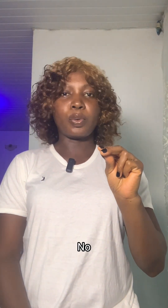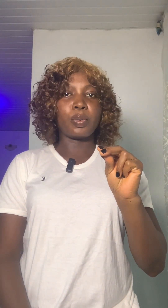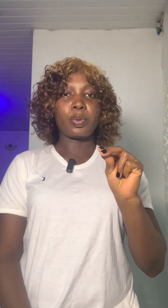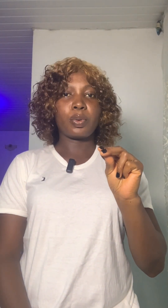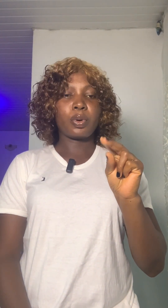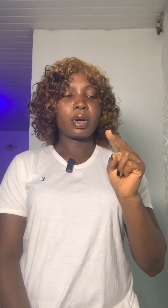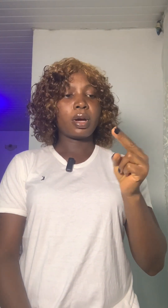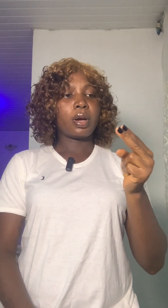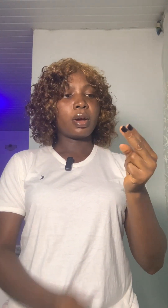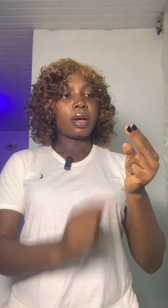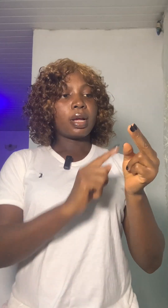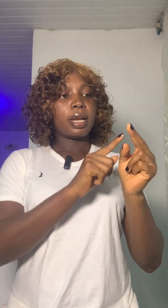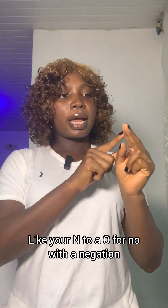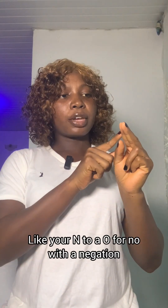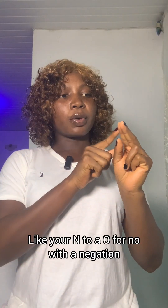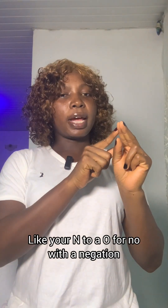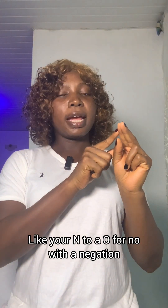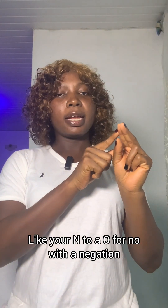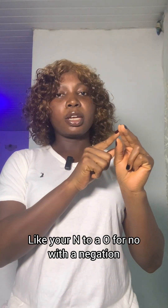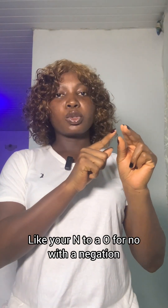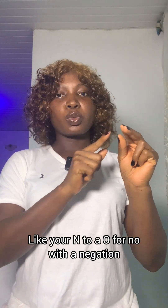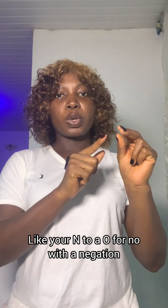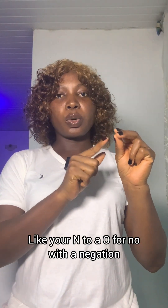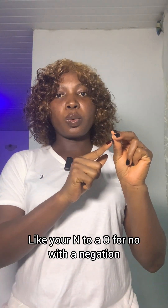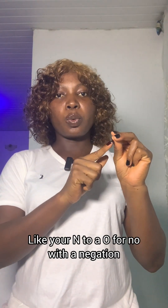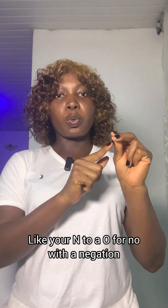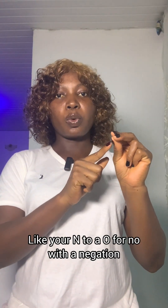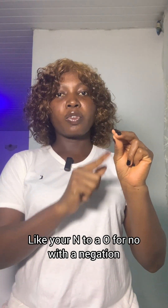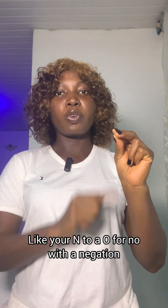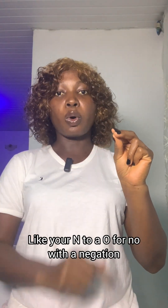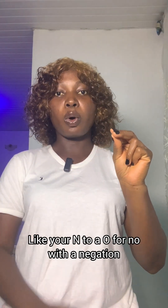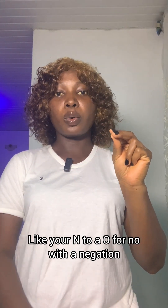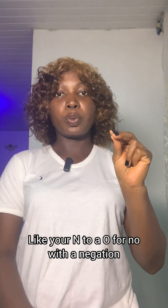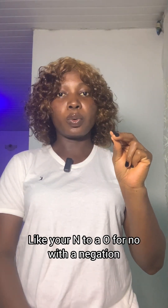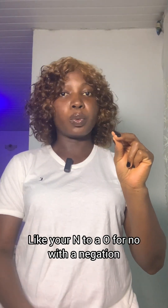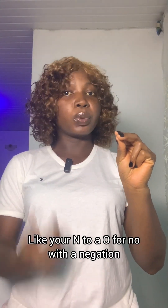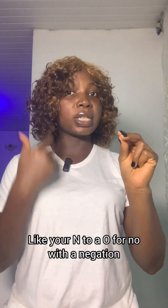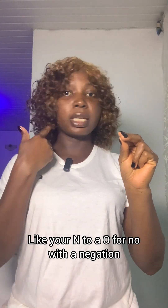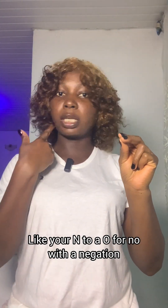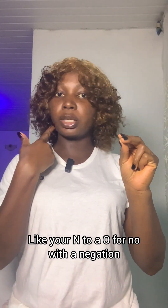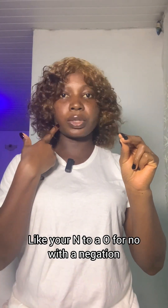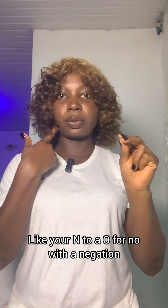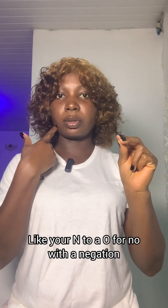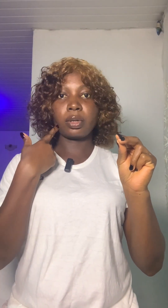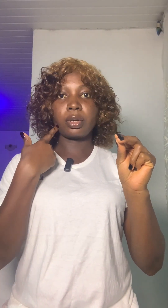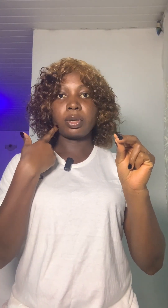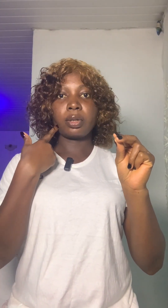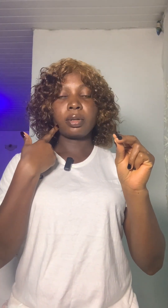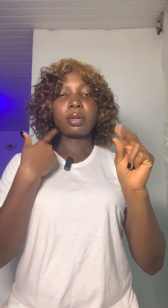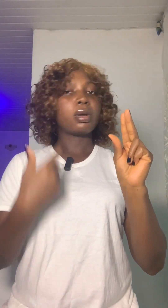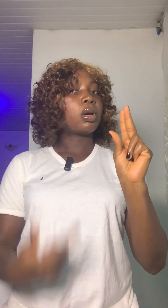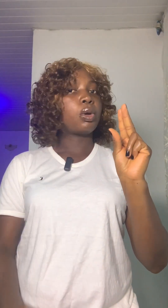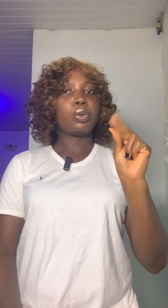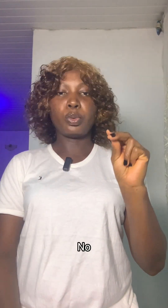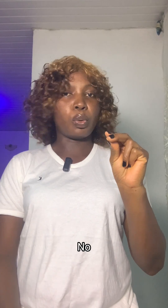No. Like your N to a O for no with a negation. No.